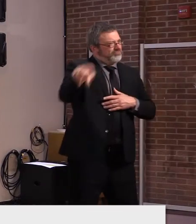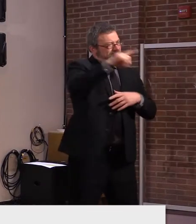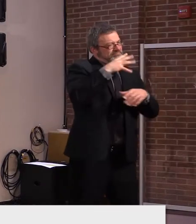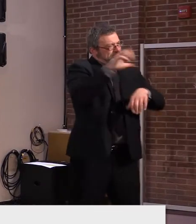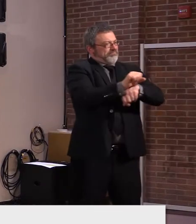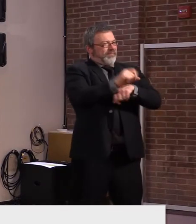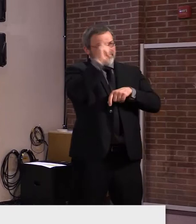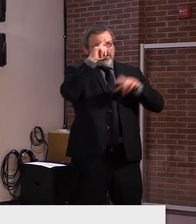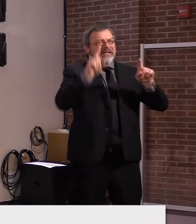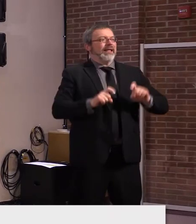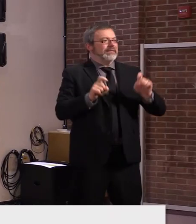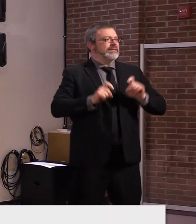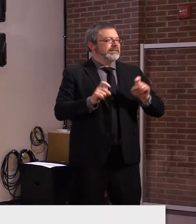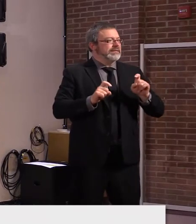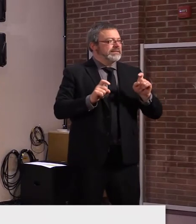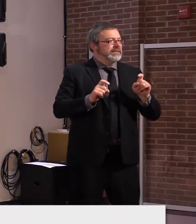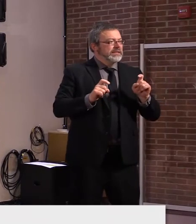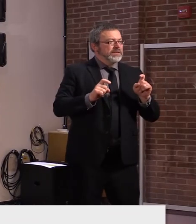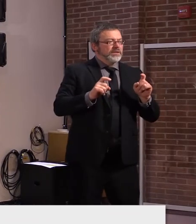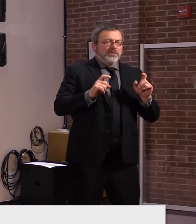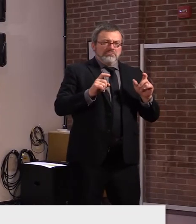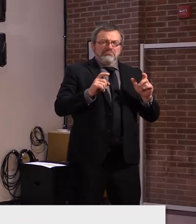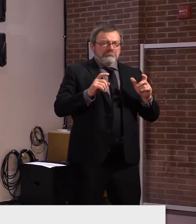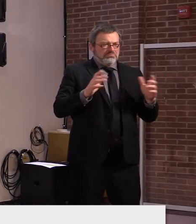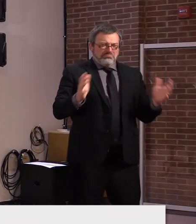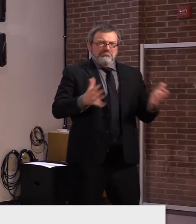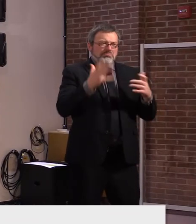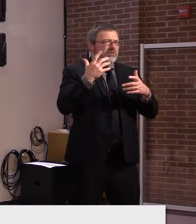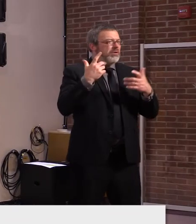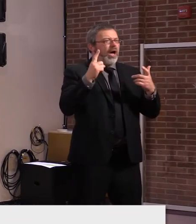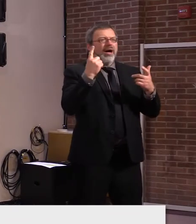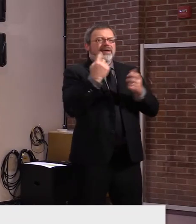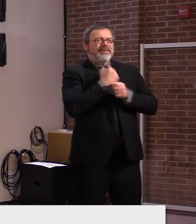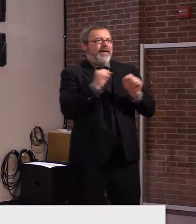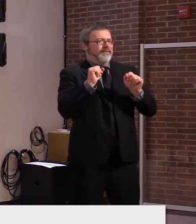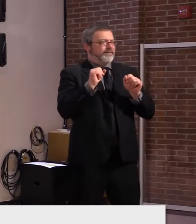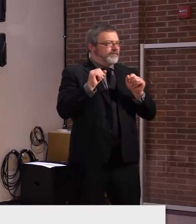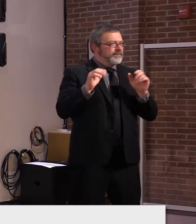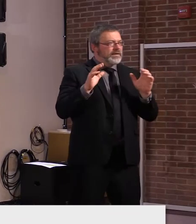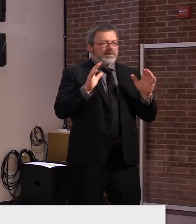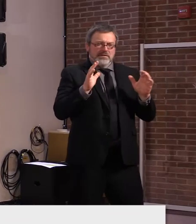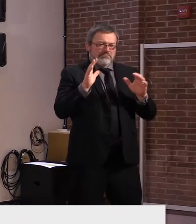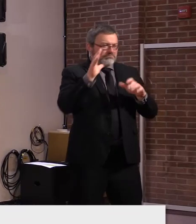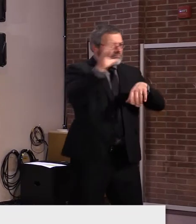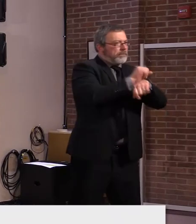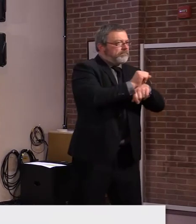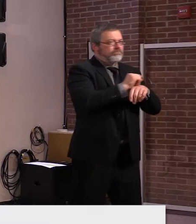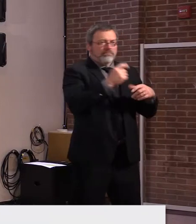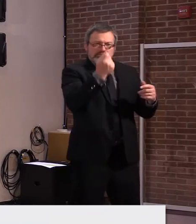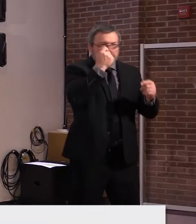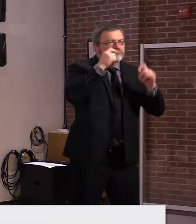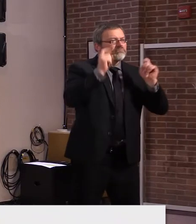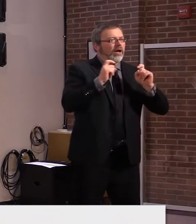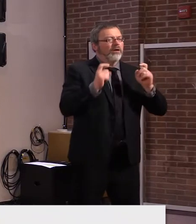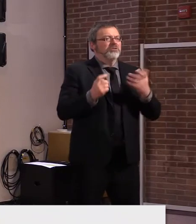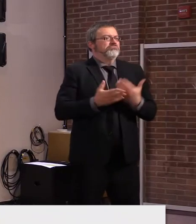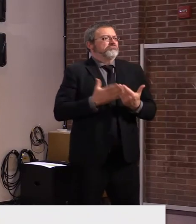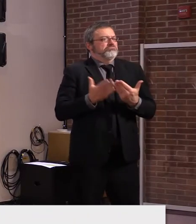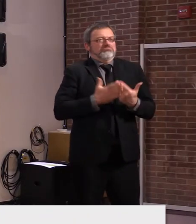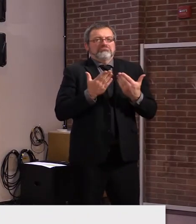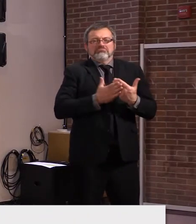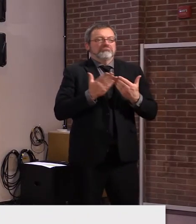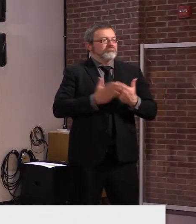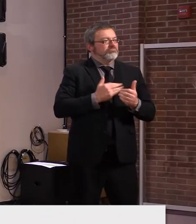the demand on testing nowadays, so please make an appointment using healthvermont.gov. There are many opportunities